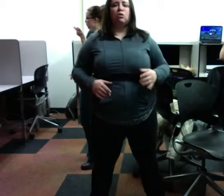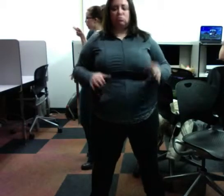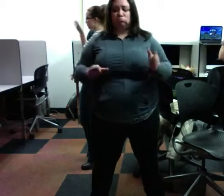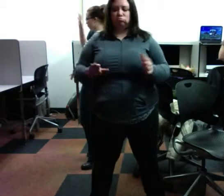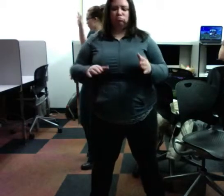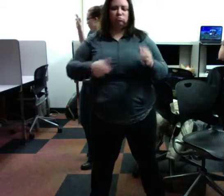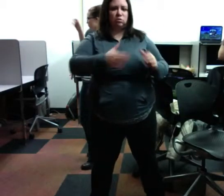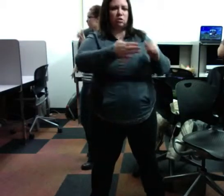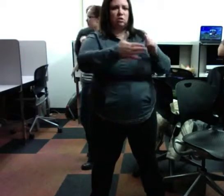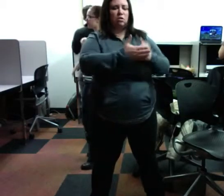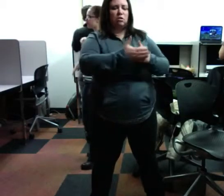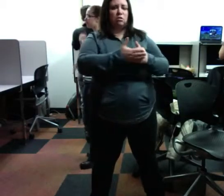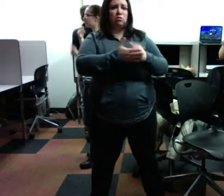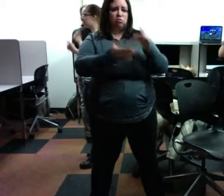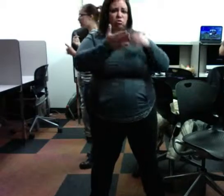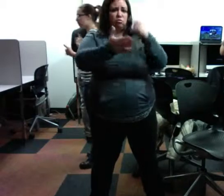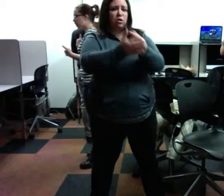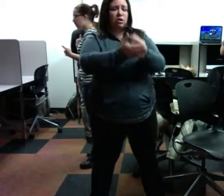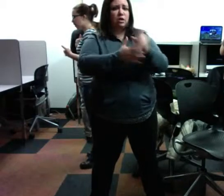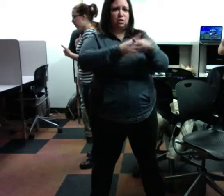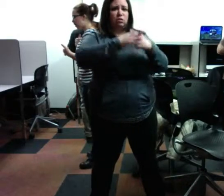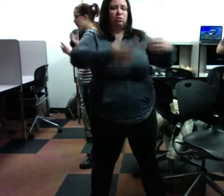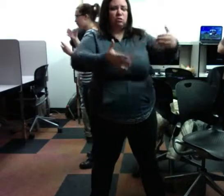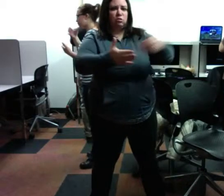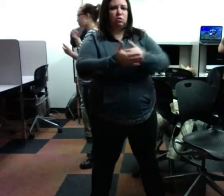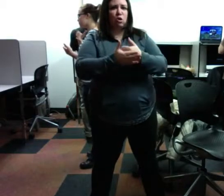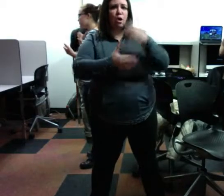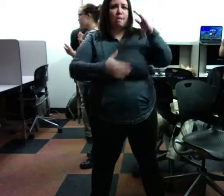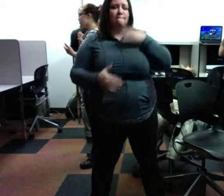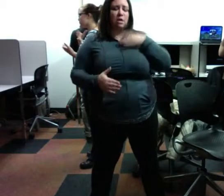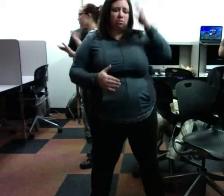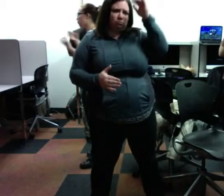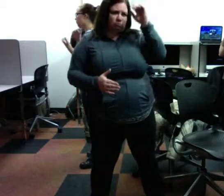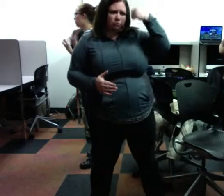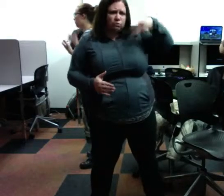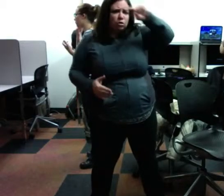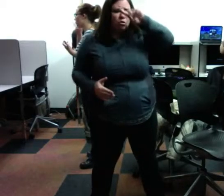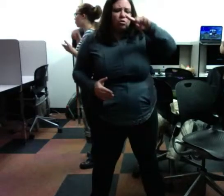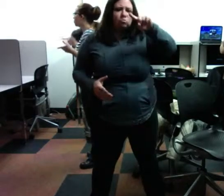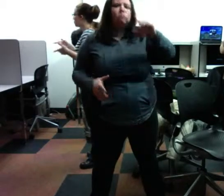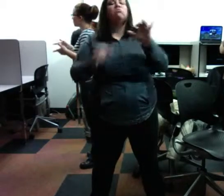I wish that for you. Stay hungry, stay foolish. Thank you all very much.